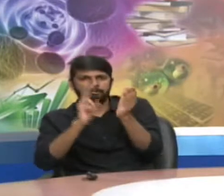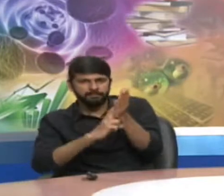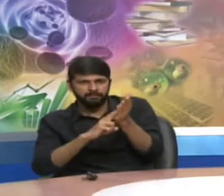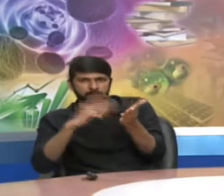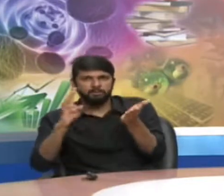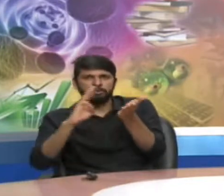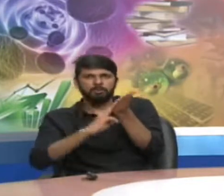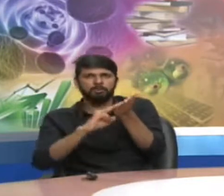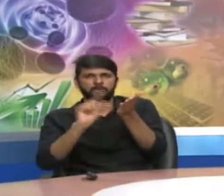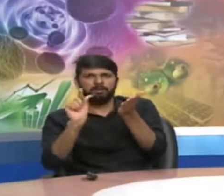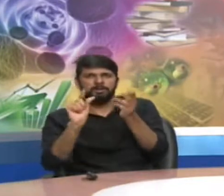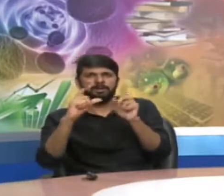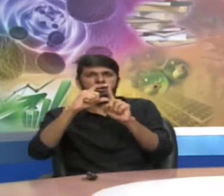posture.